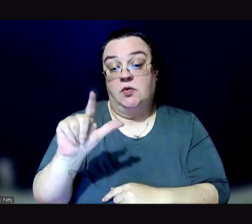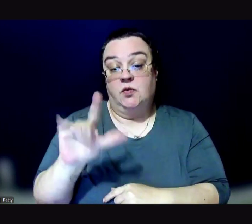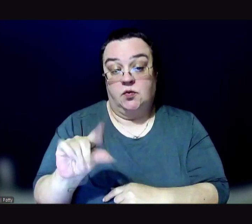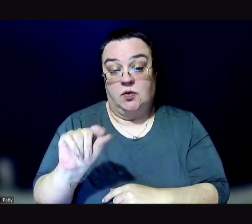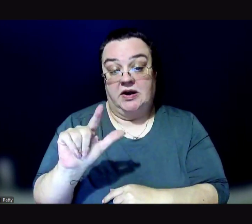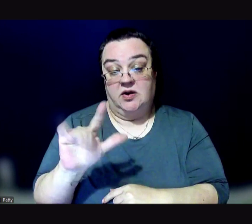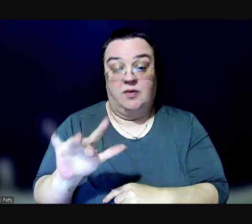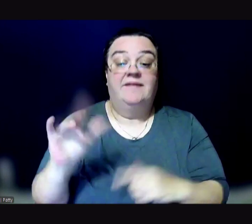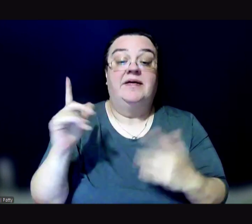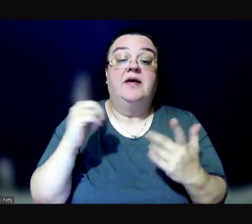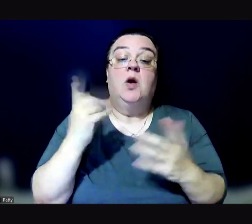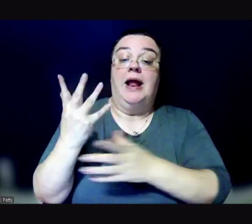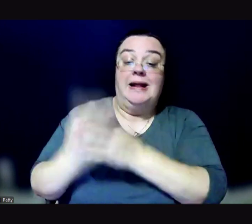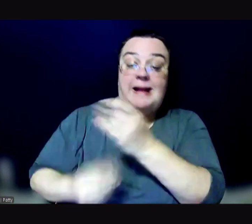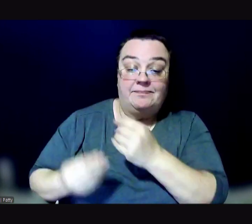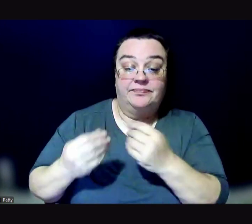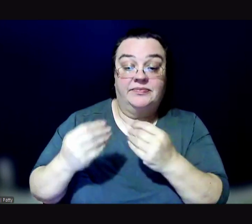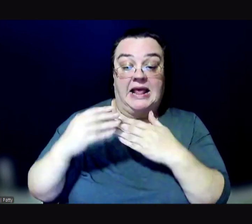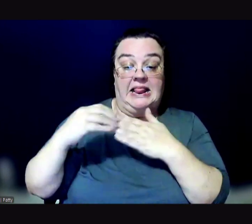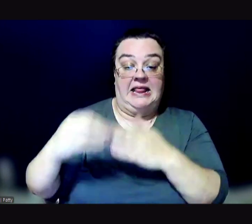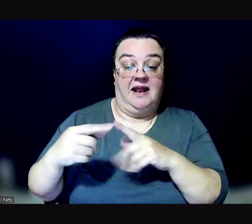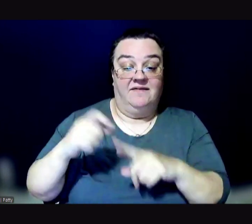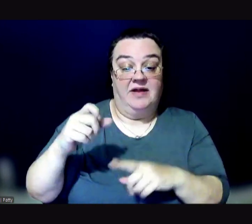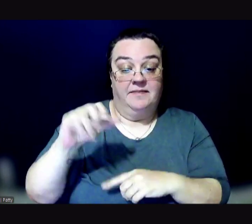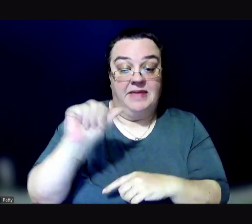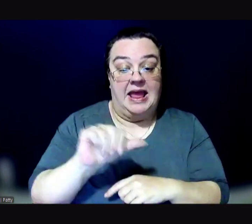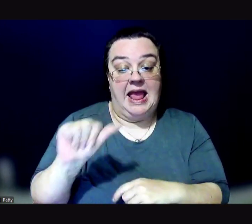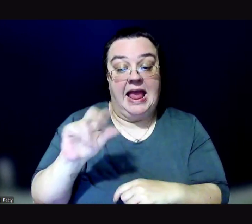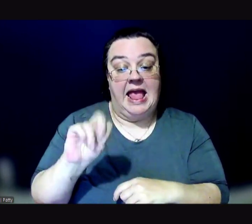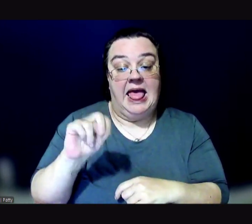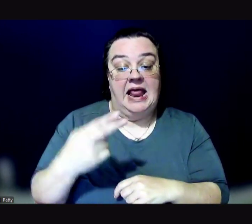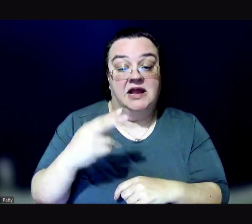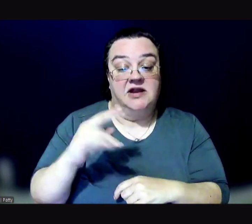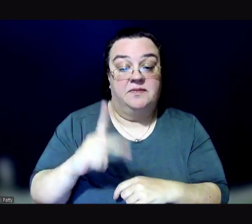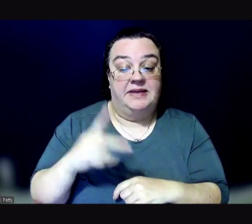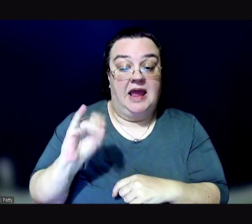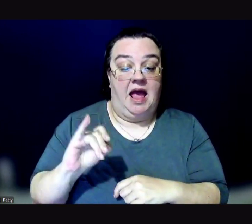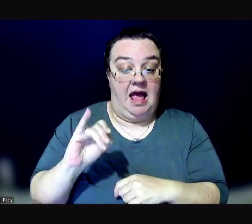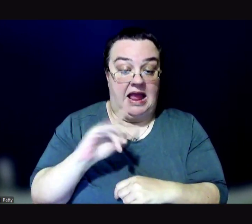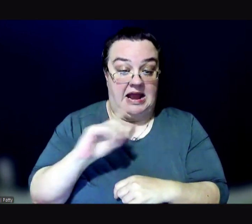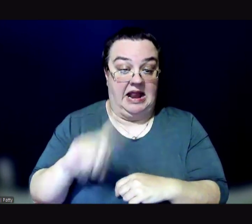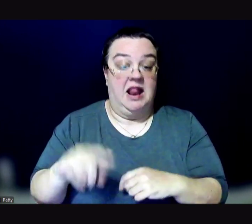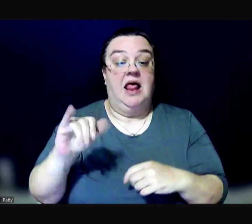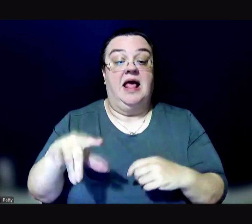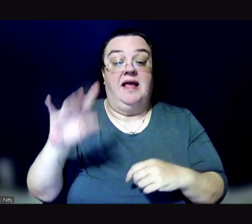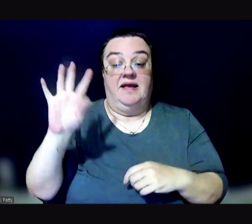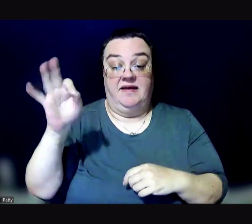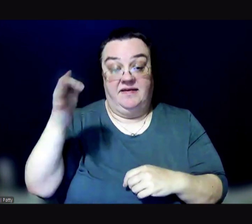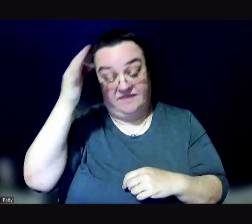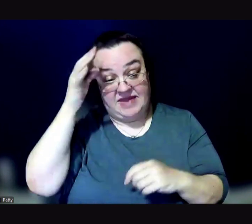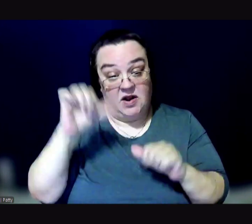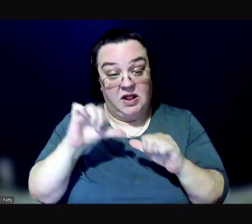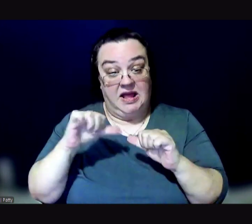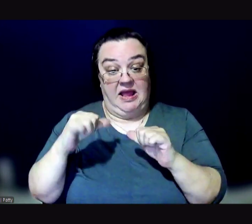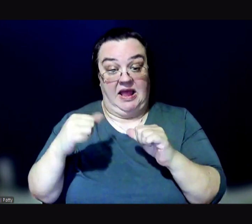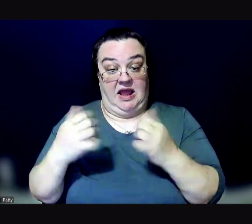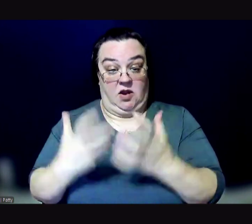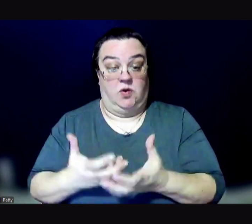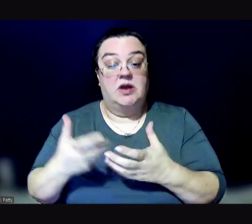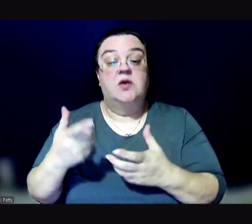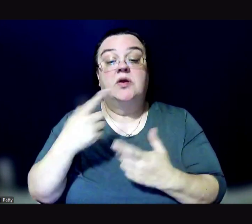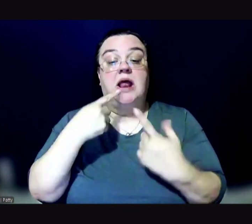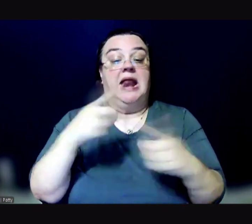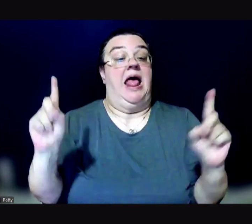on AA-NHPI initiatives, the Federal Asian Pacific American Council, FAPAC, announced the theme for the